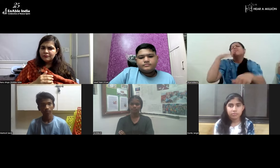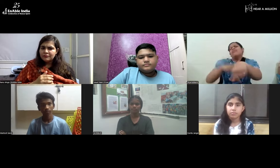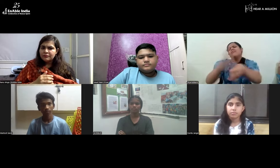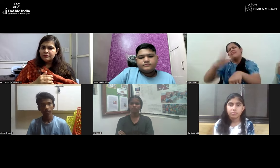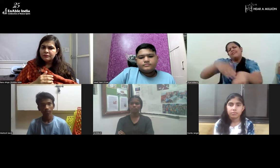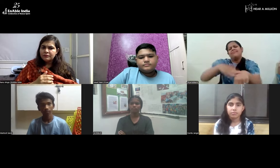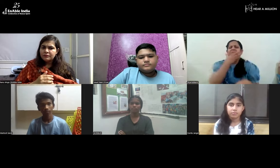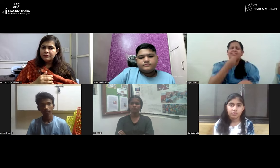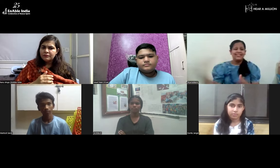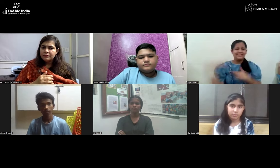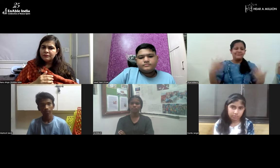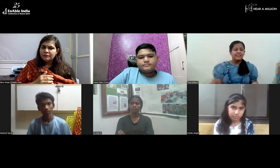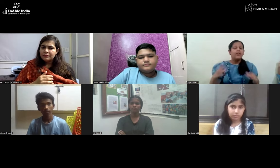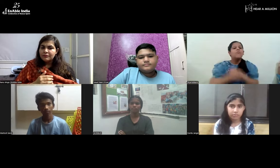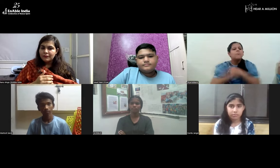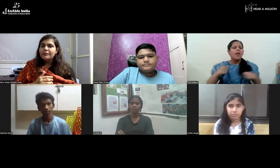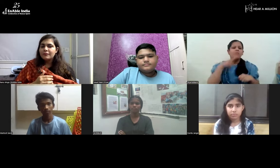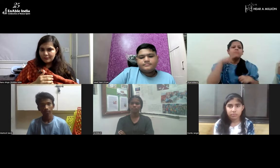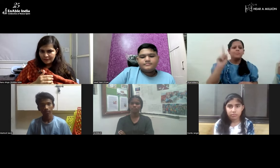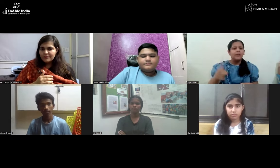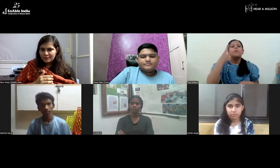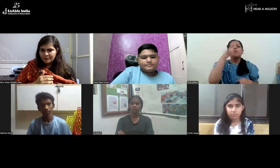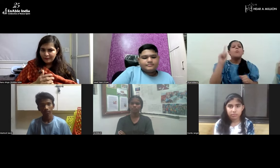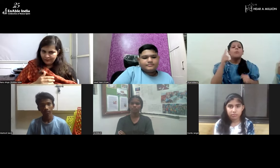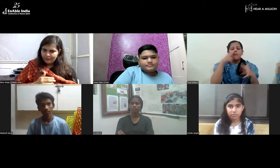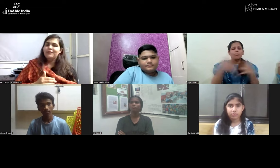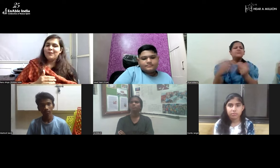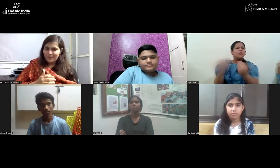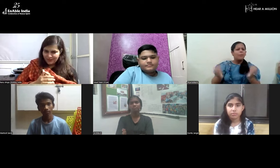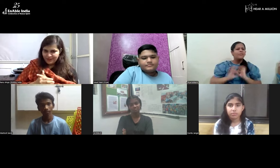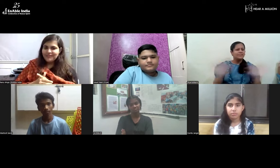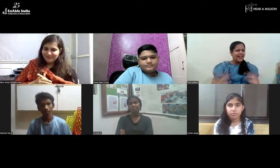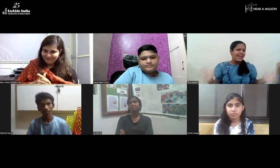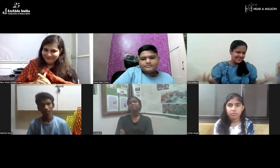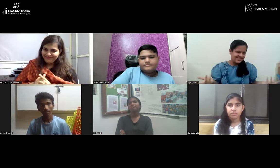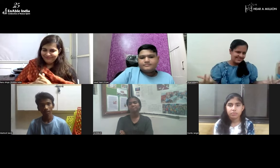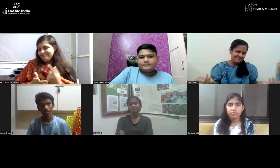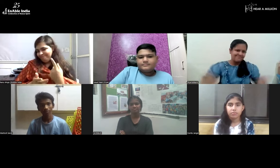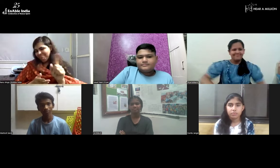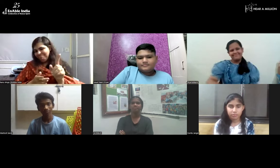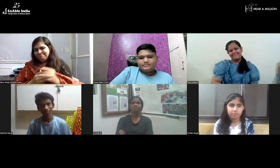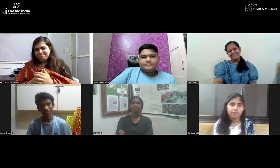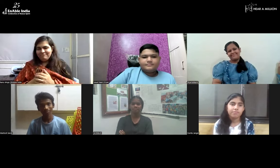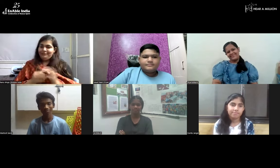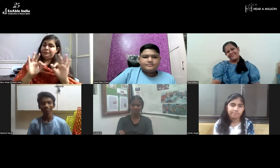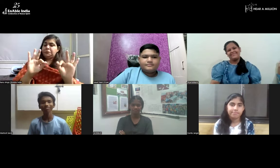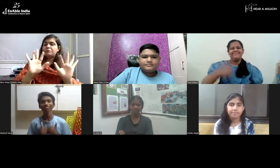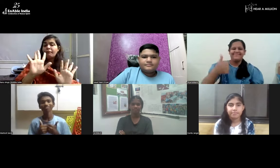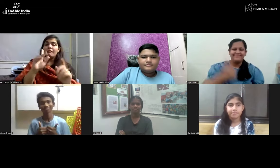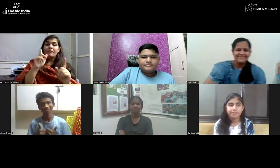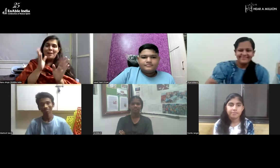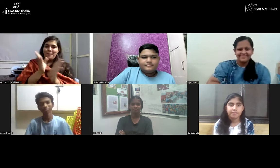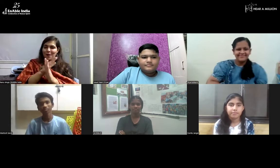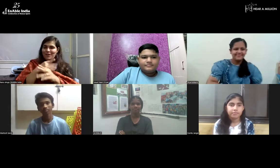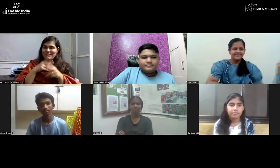understand and learn. Understood, understood. Good. So, Archita, this is your sign, right? Yeah.